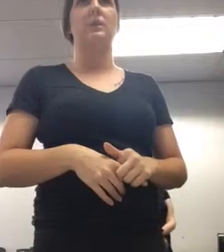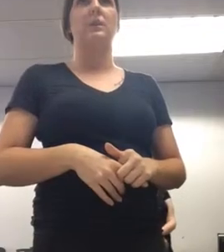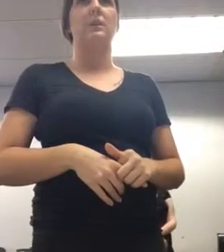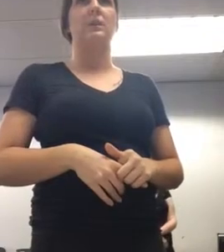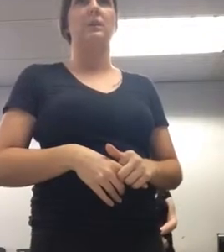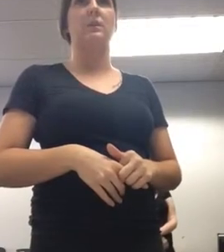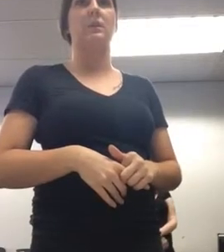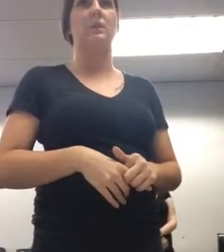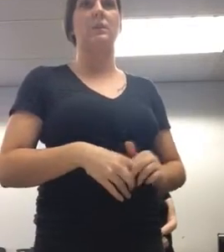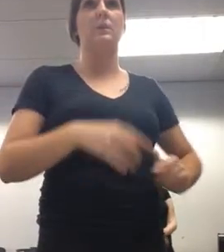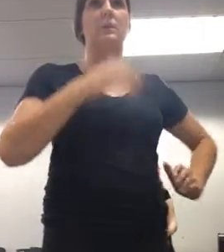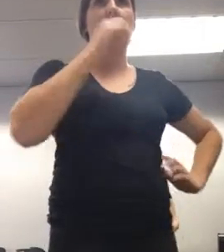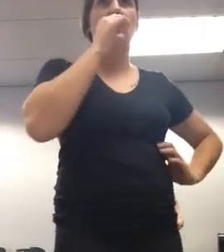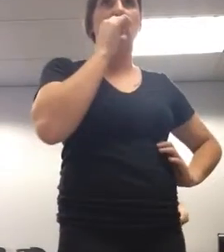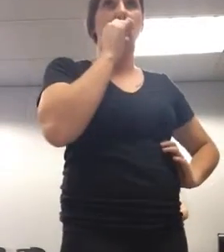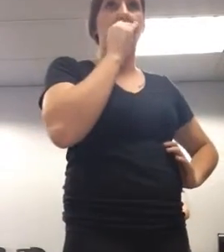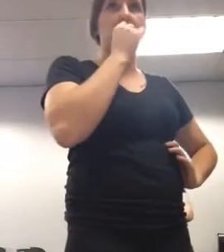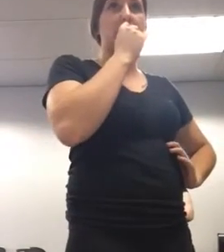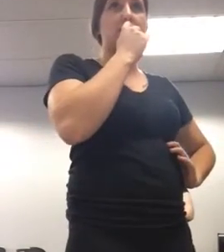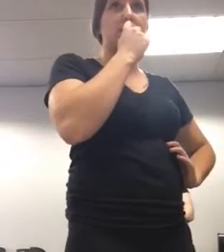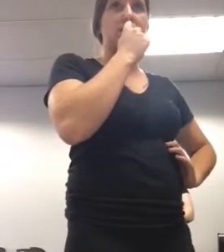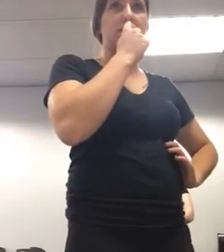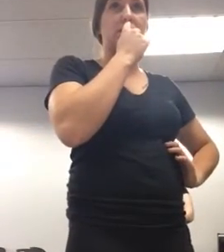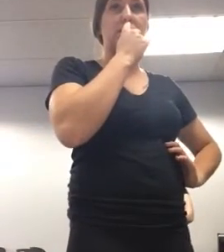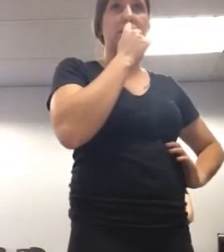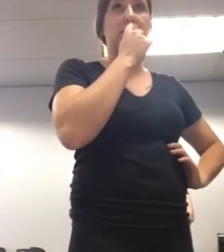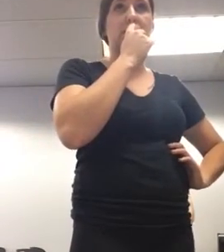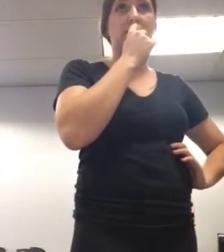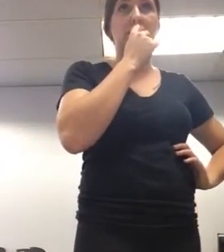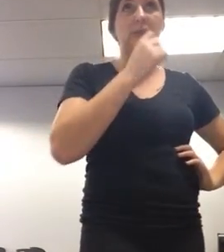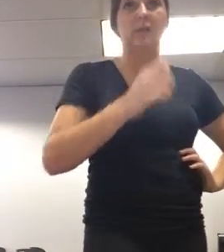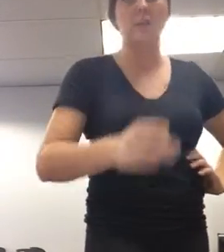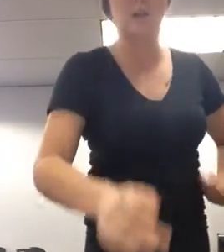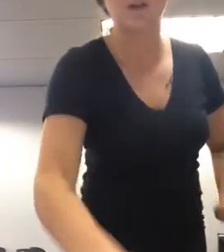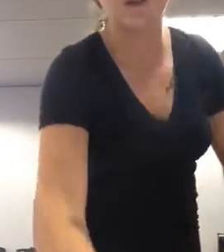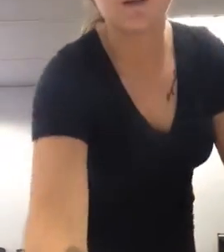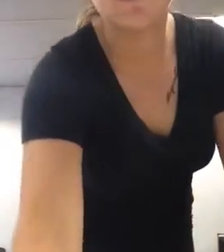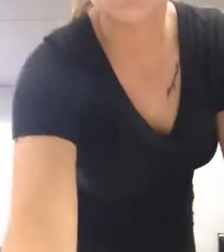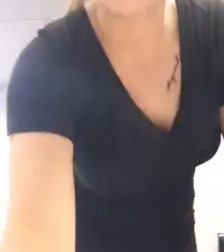second, Sarah. Turn around. All right, we were talking about place values. Show me where